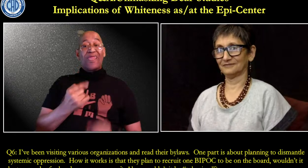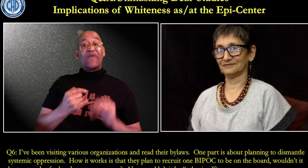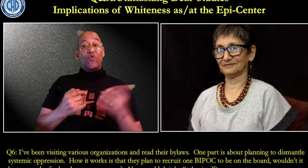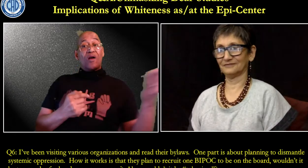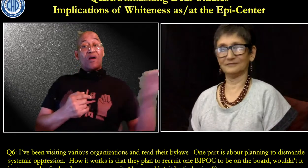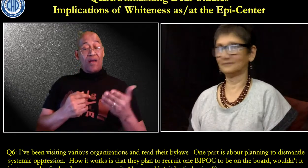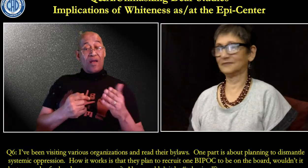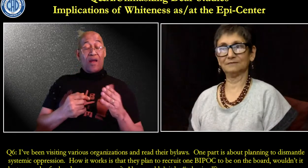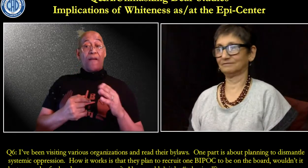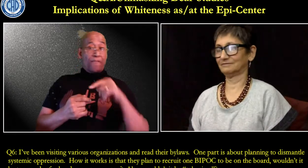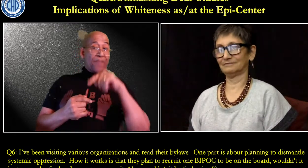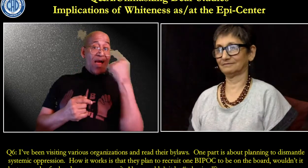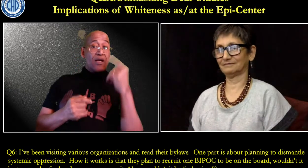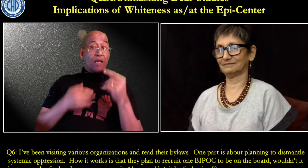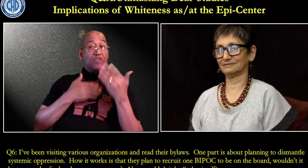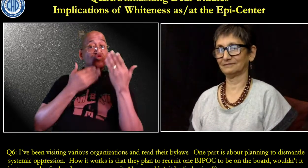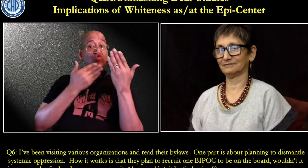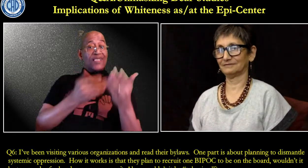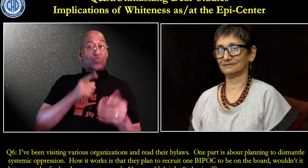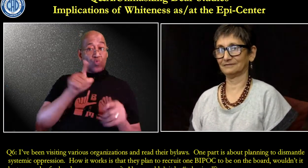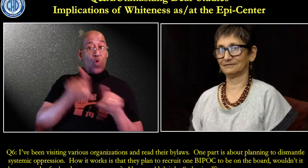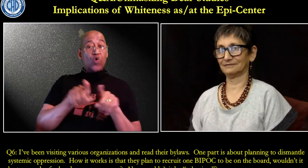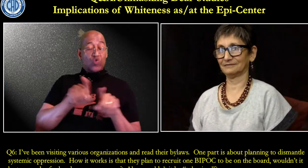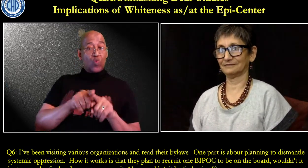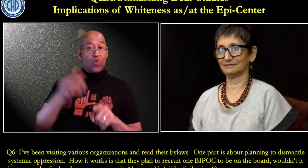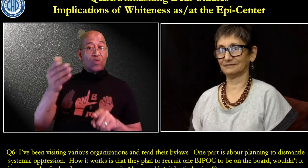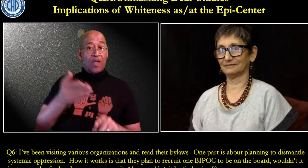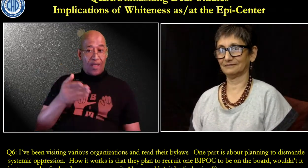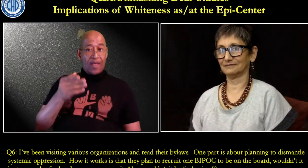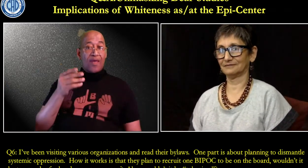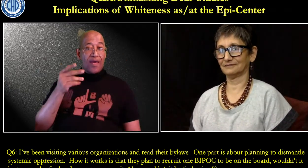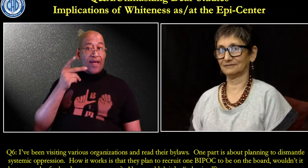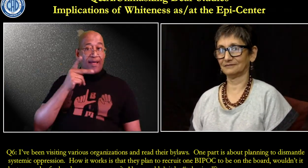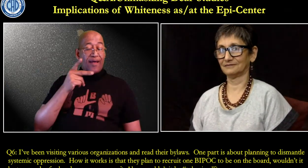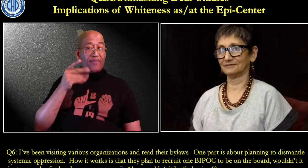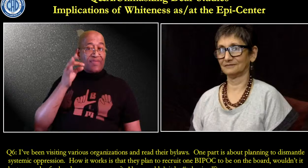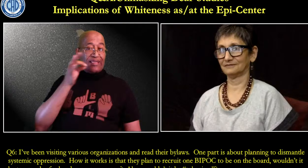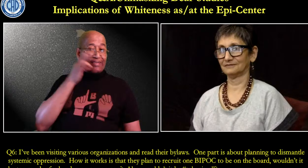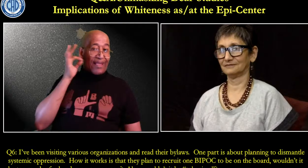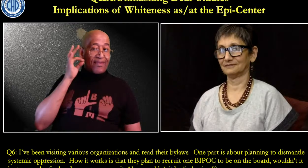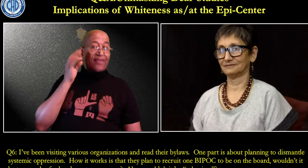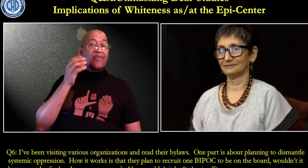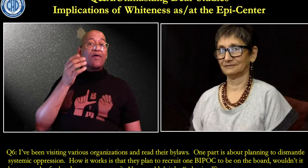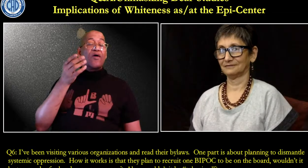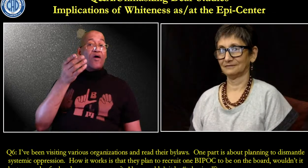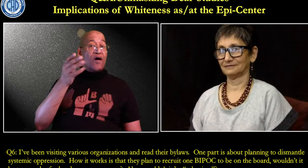Well, it's more than just hiring one bi POC person.